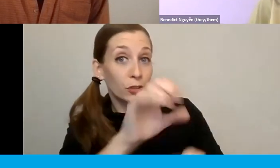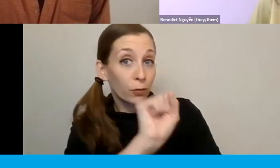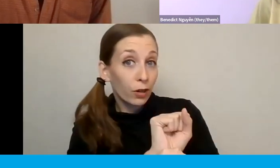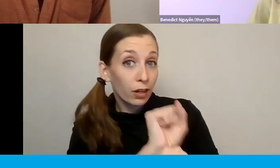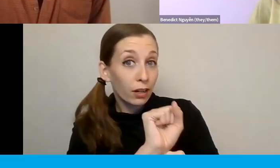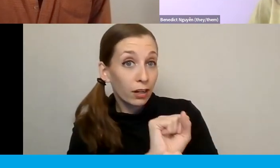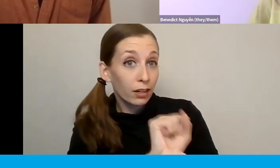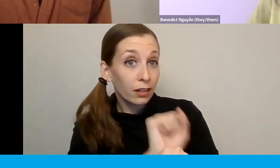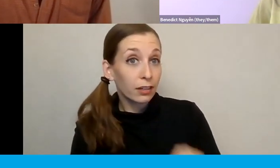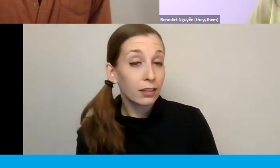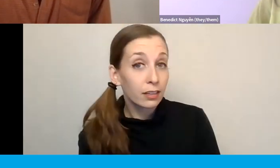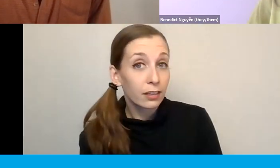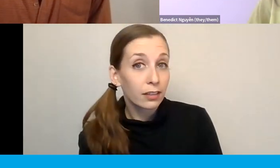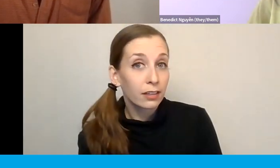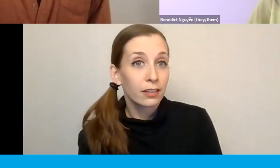with the audience tonight?